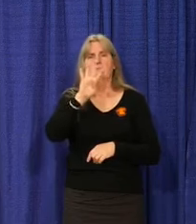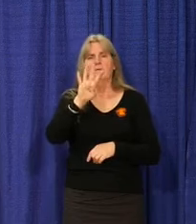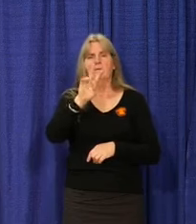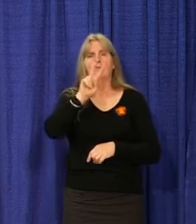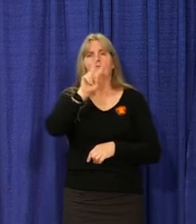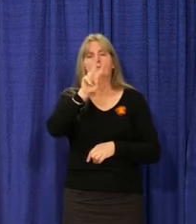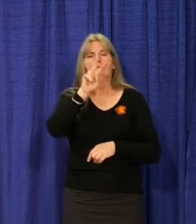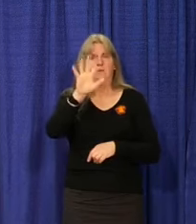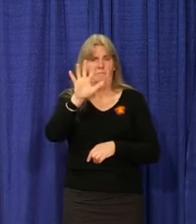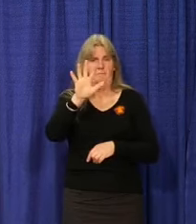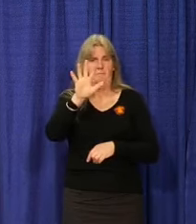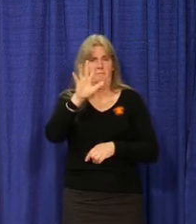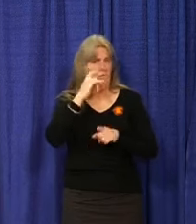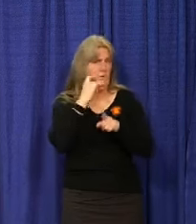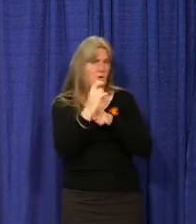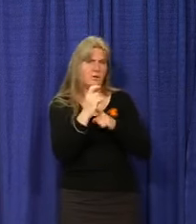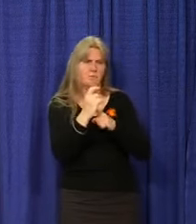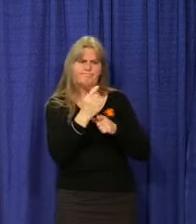1-877-374-0425.